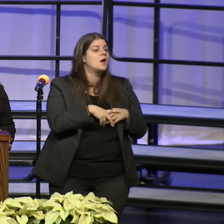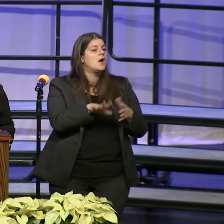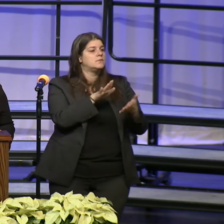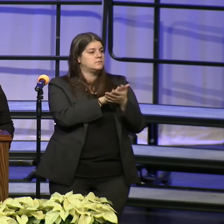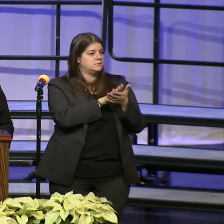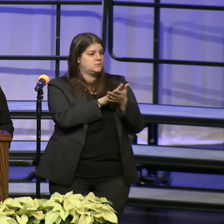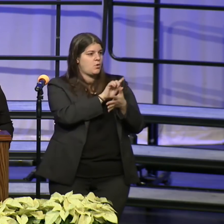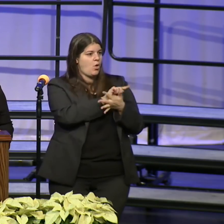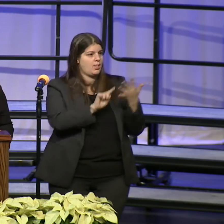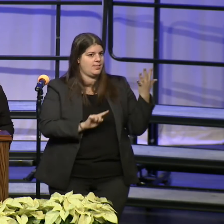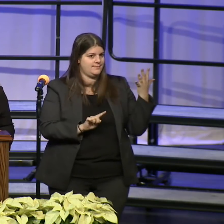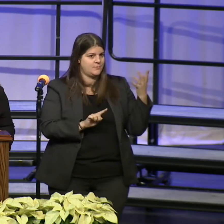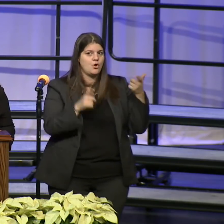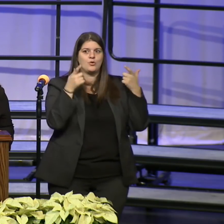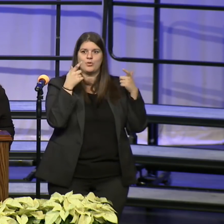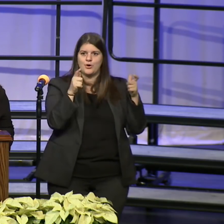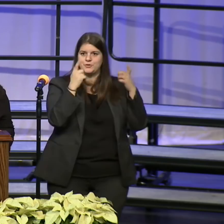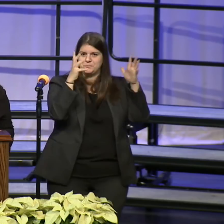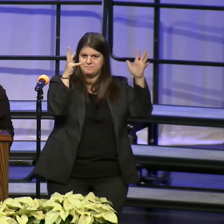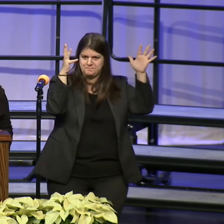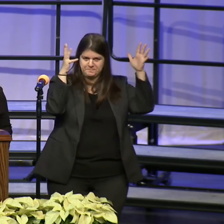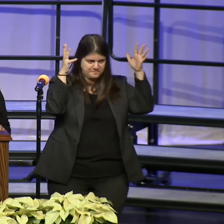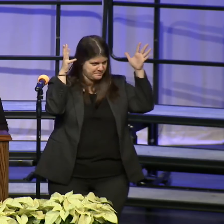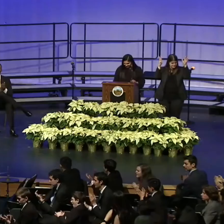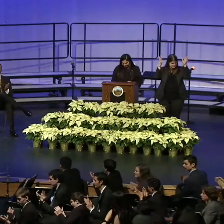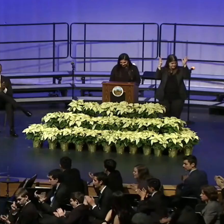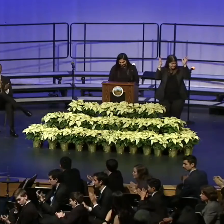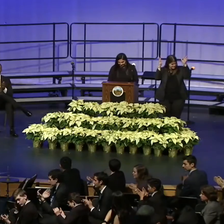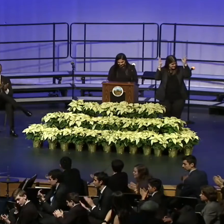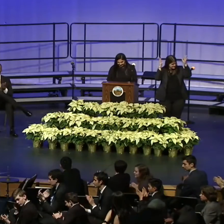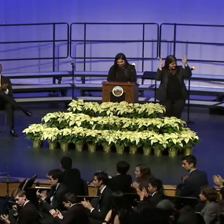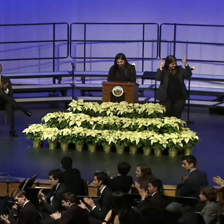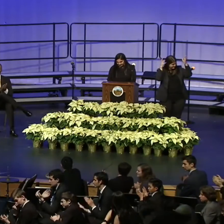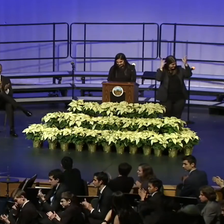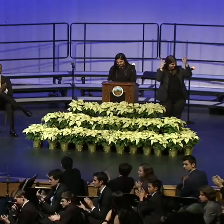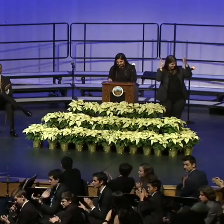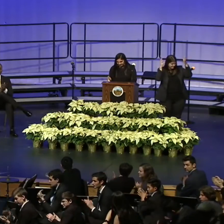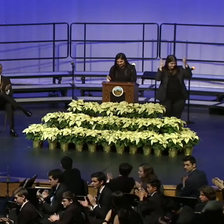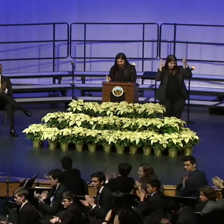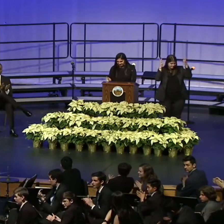give them all a large hand of applause. Thank you.